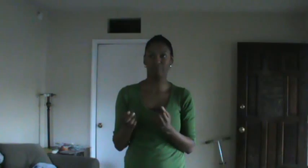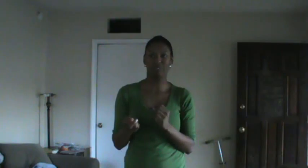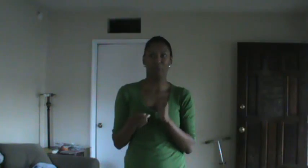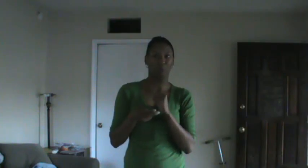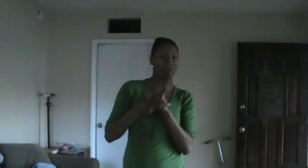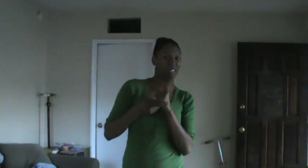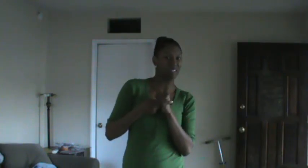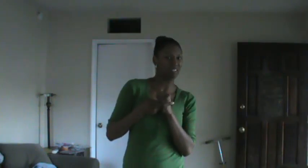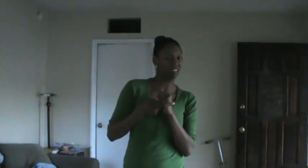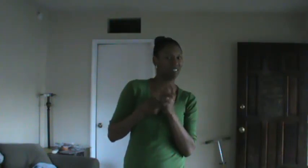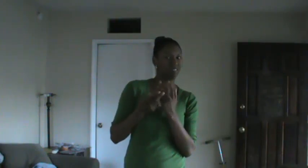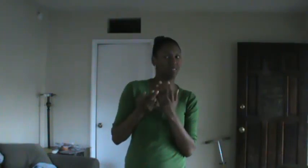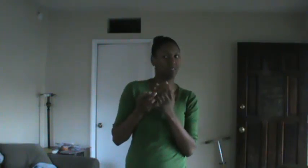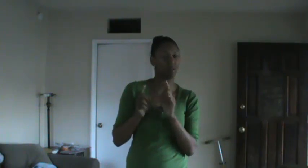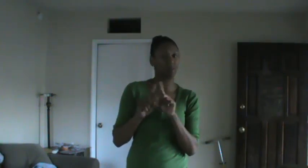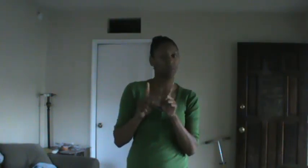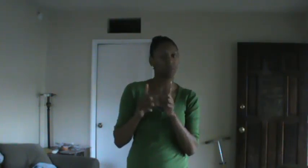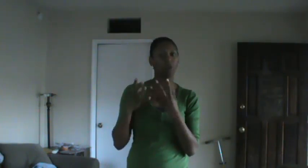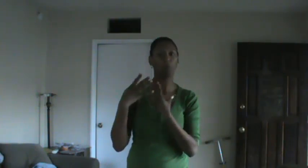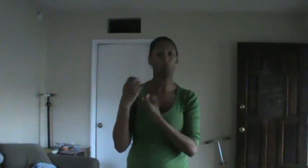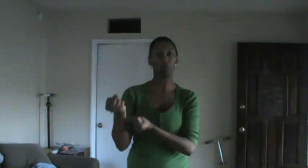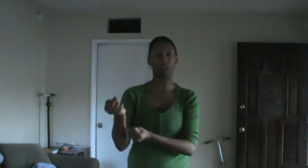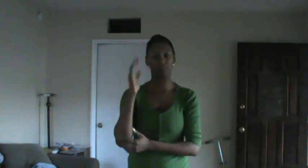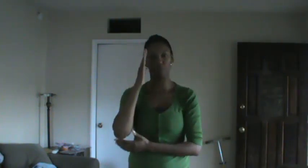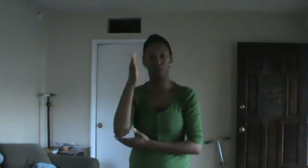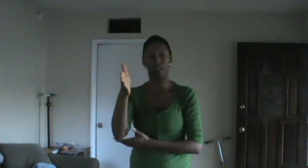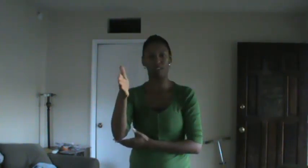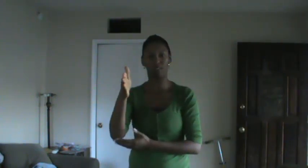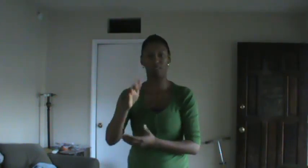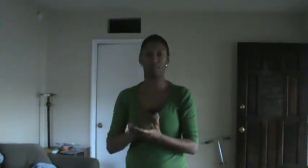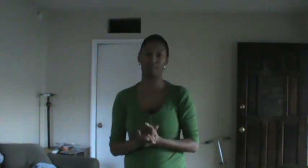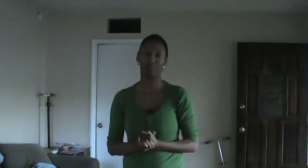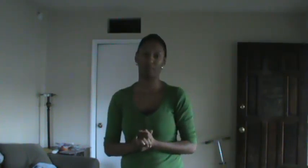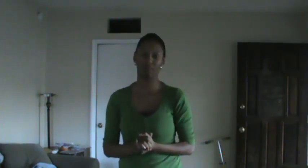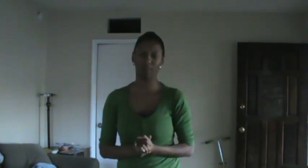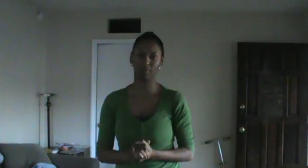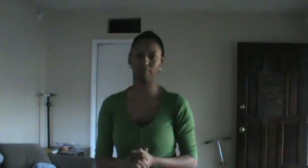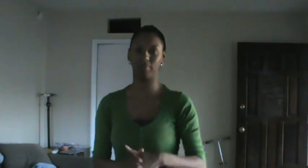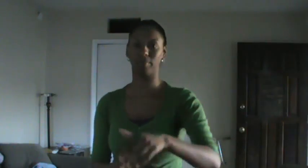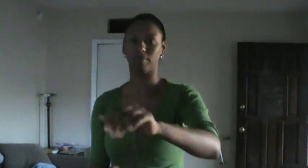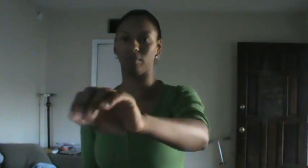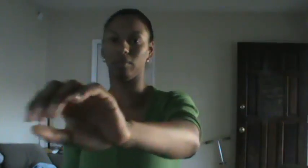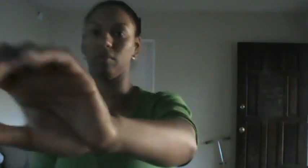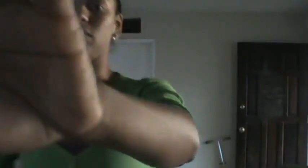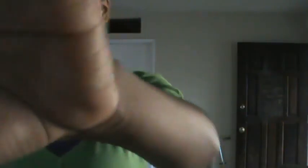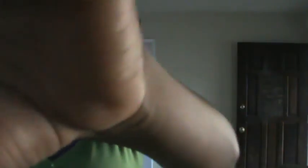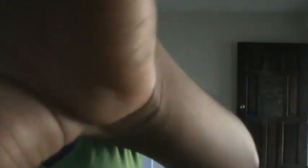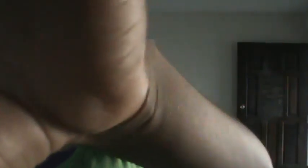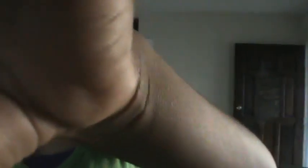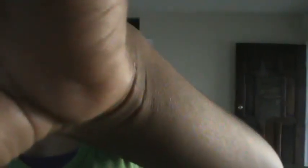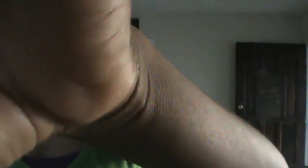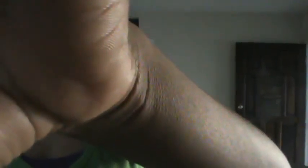possible. Next, lay a 5-foot strip along the base of the old roof.